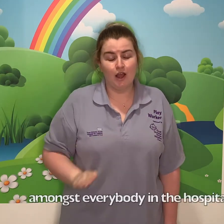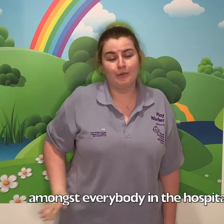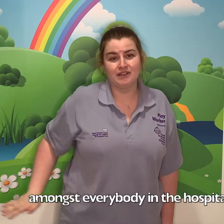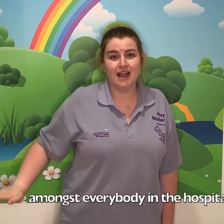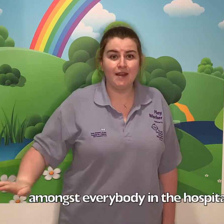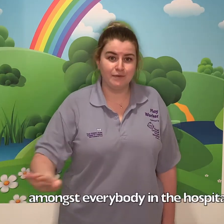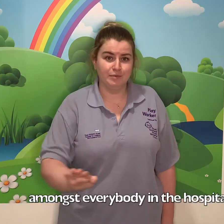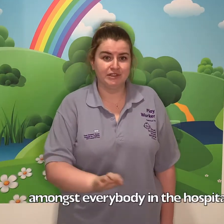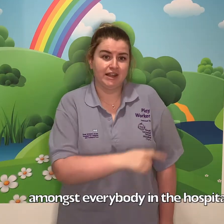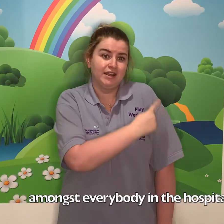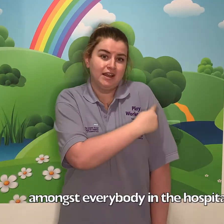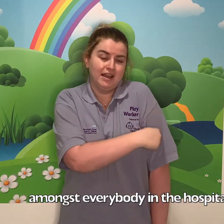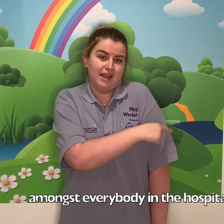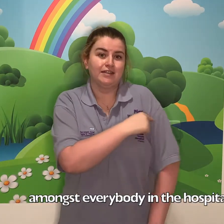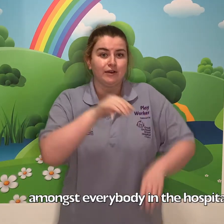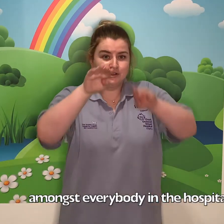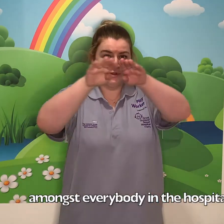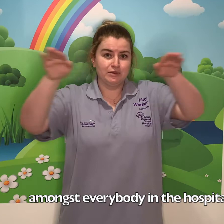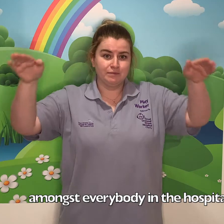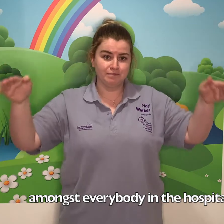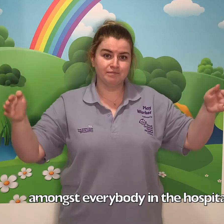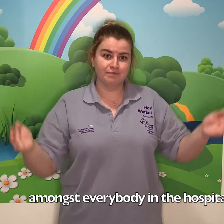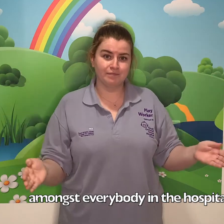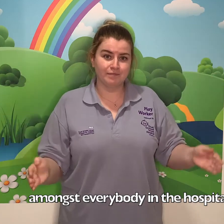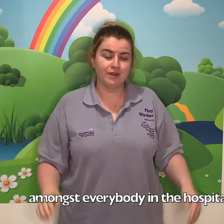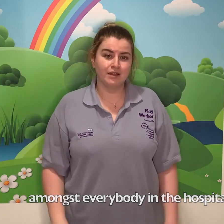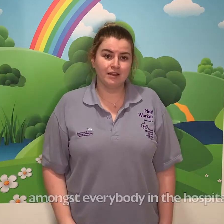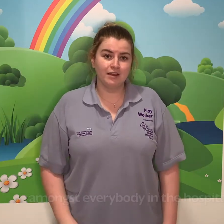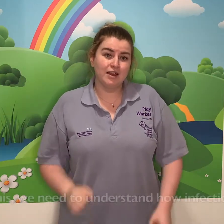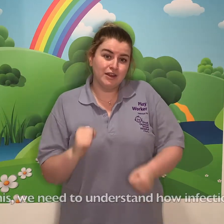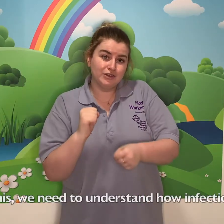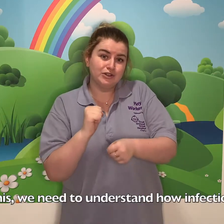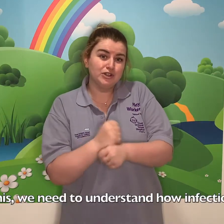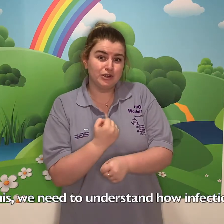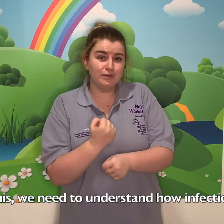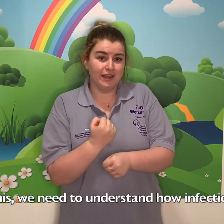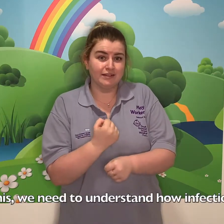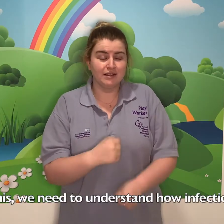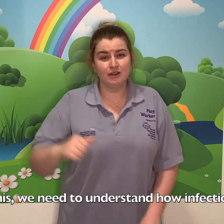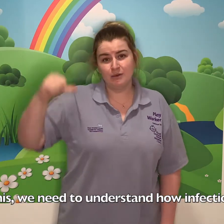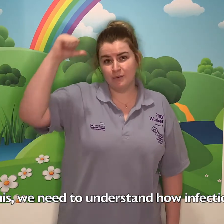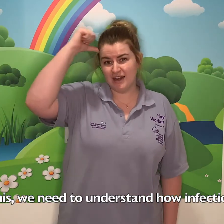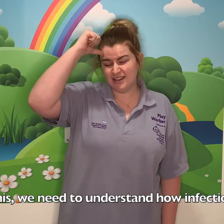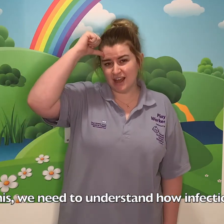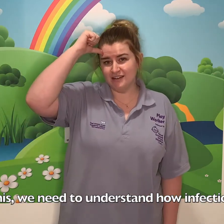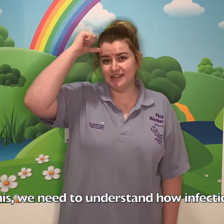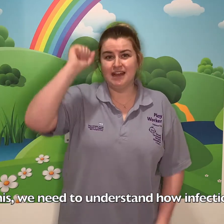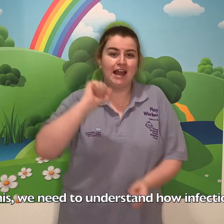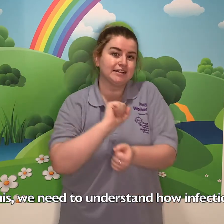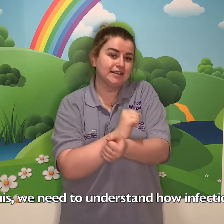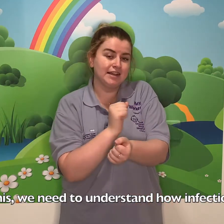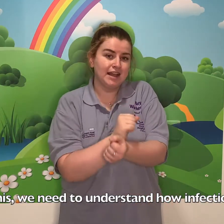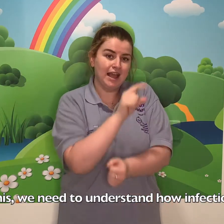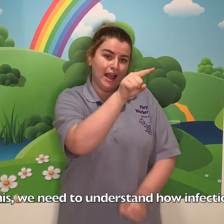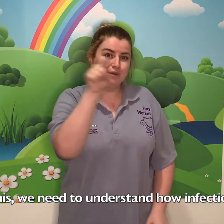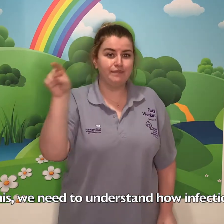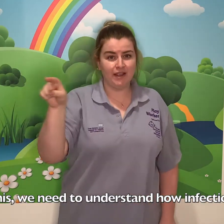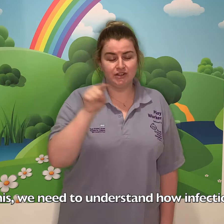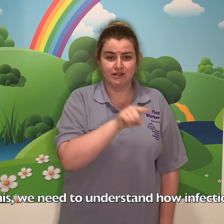amongst everybody in the hospital. To do this, we need to understand how infections